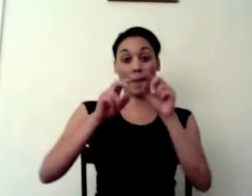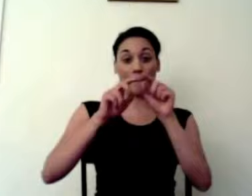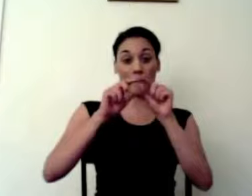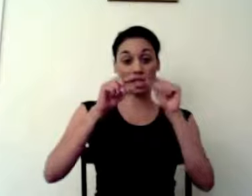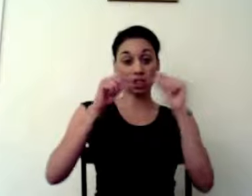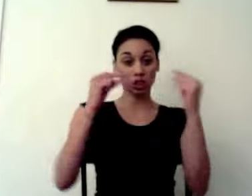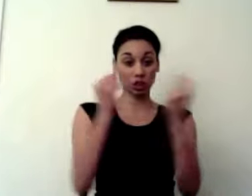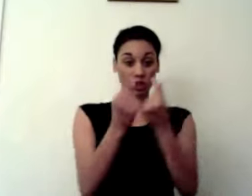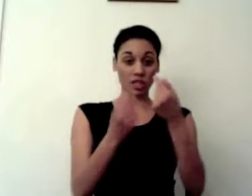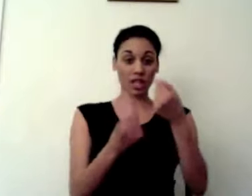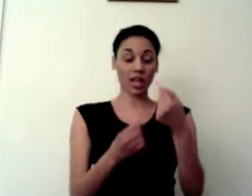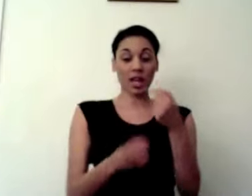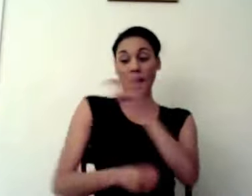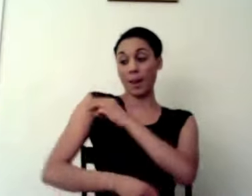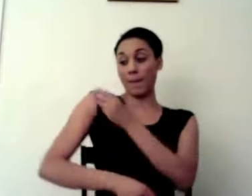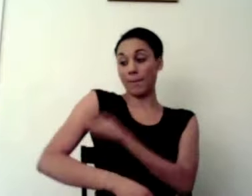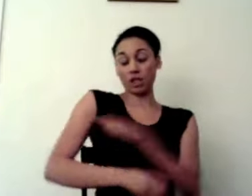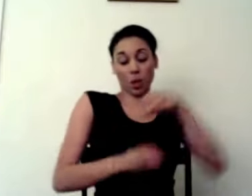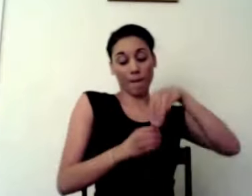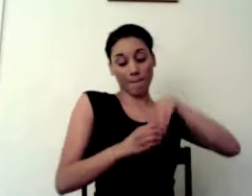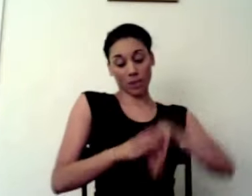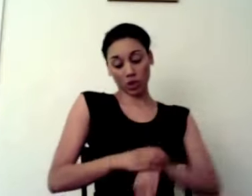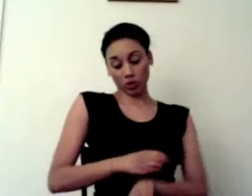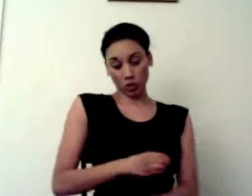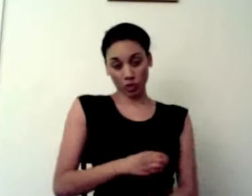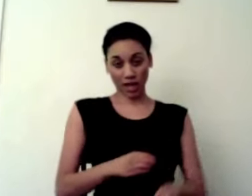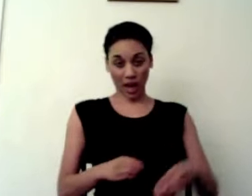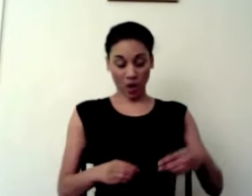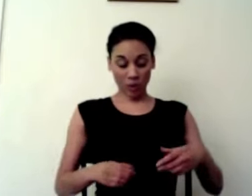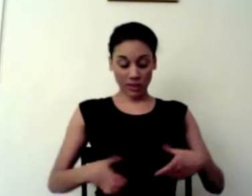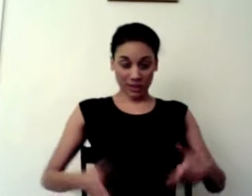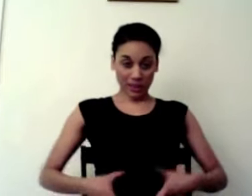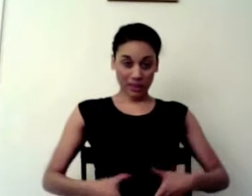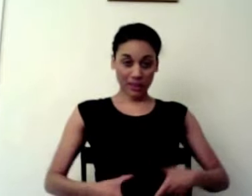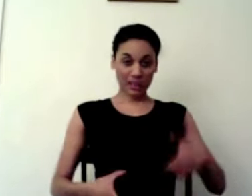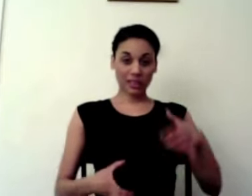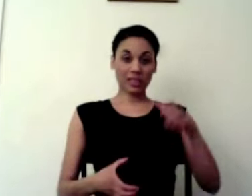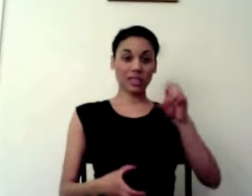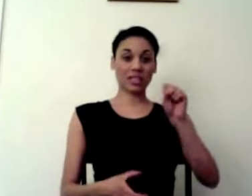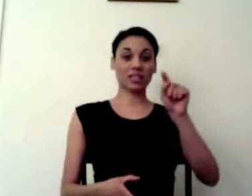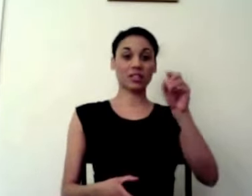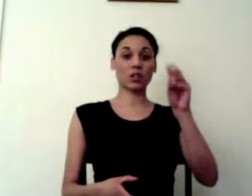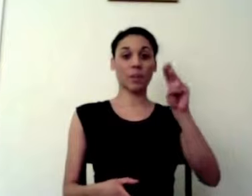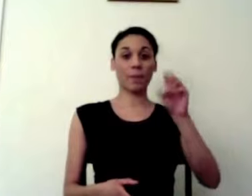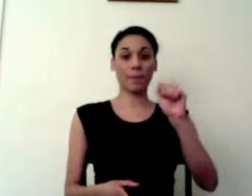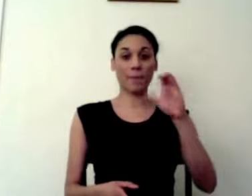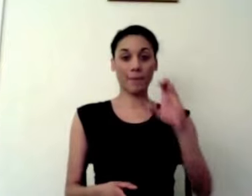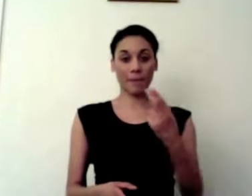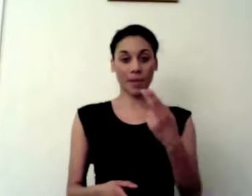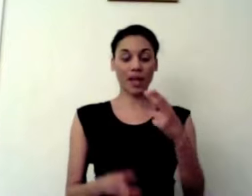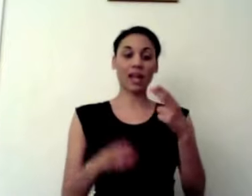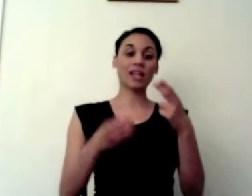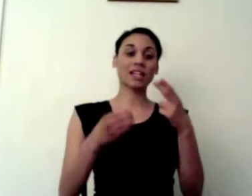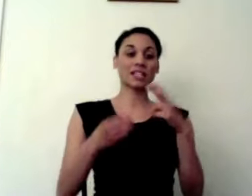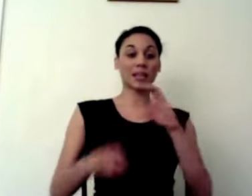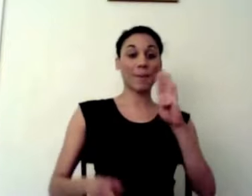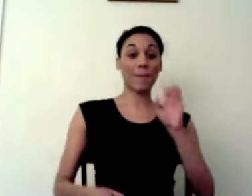muscle pushes the food down into your stomach, which is that bag of smooth muscle, and the